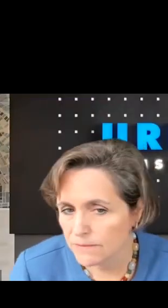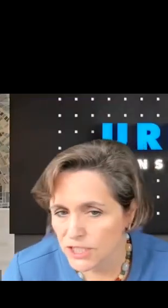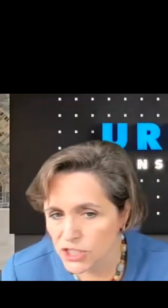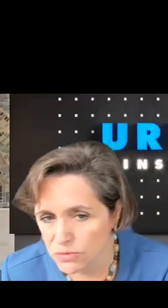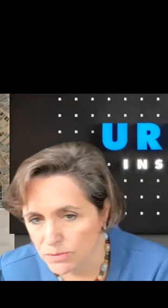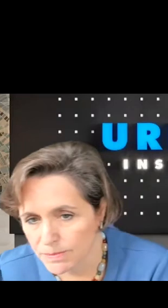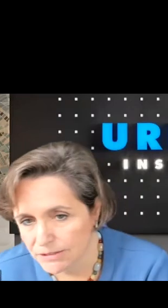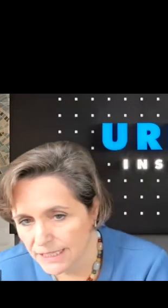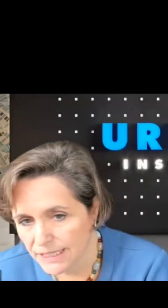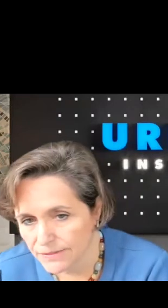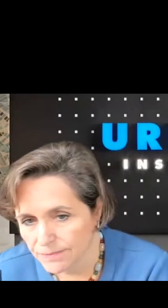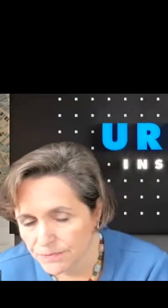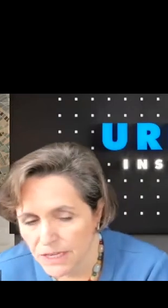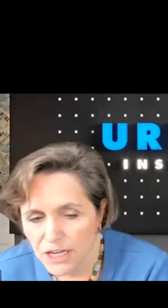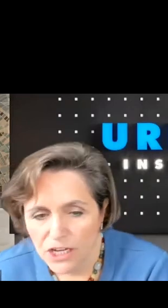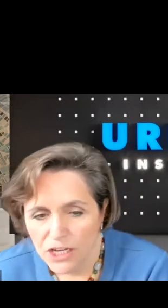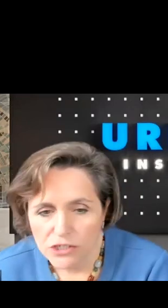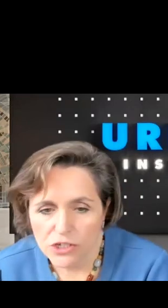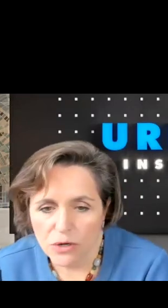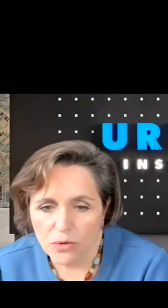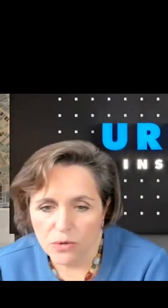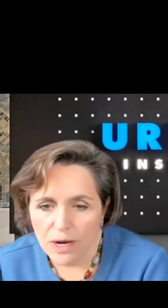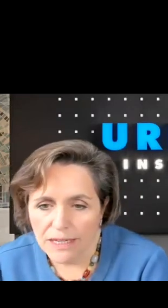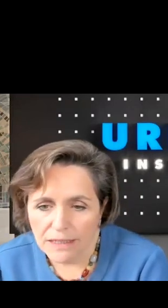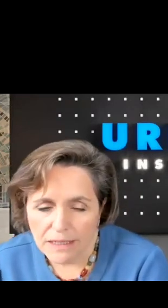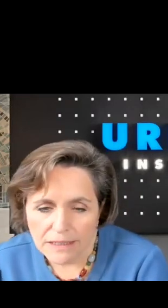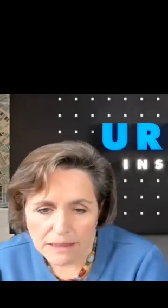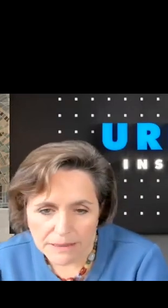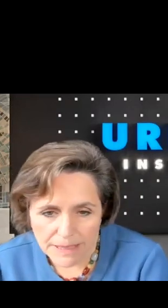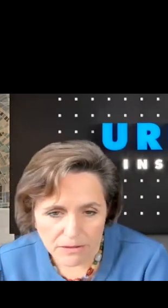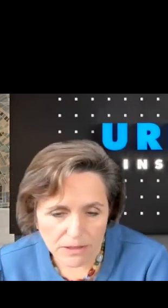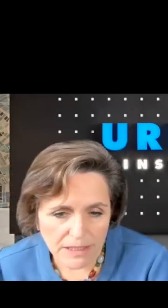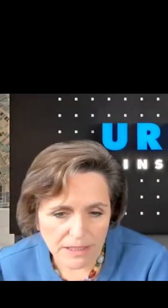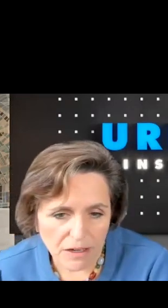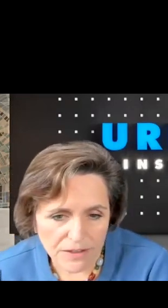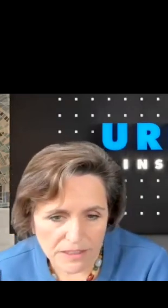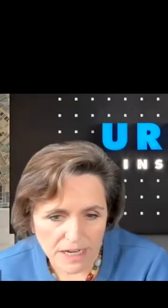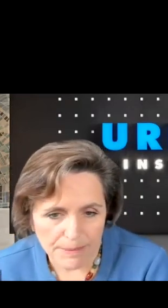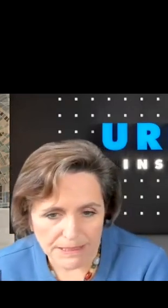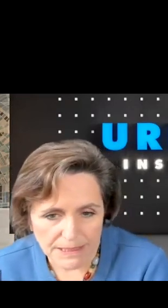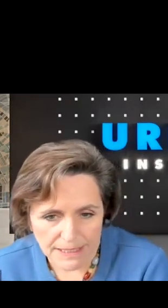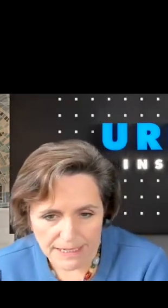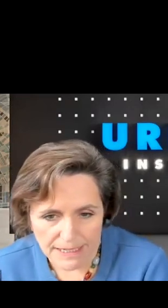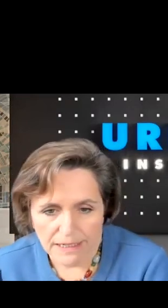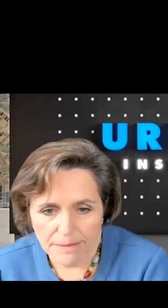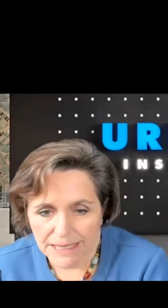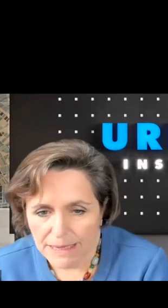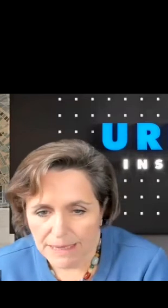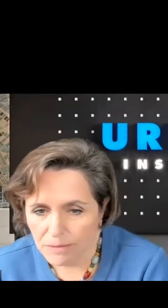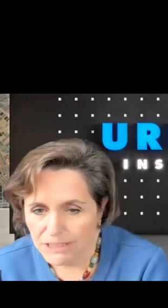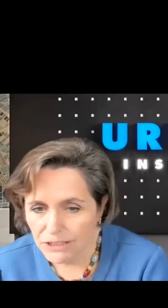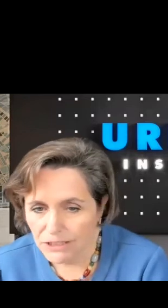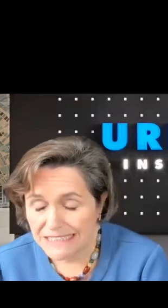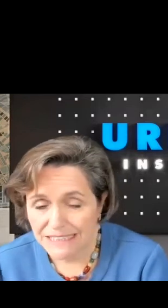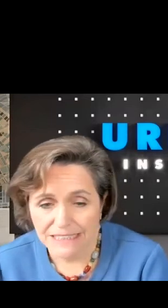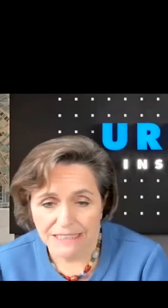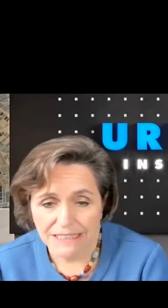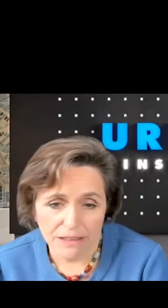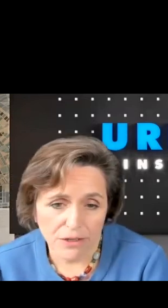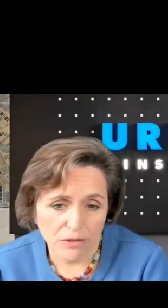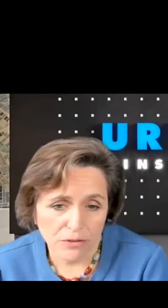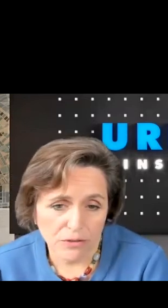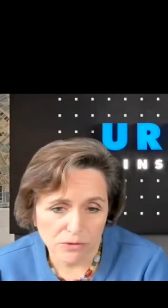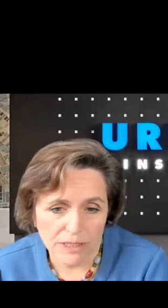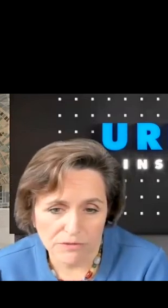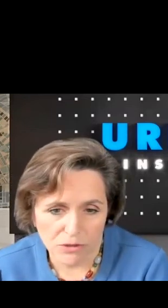the great conversation we're about to have. So a little bit about the topic today, and I probably don't need to